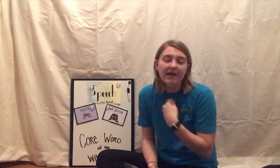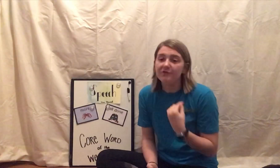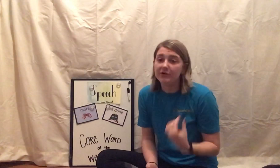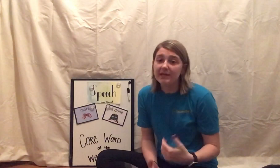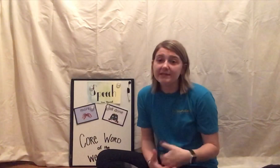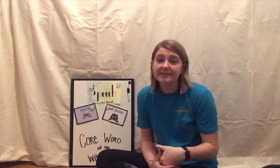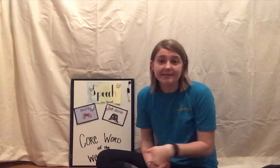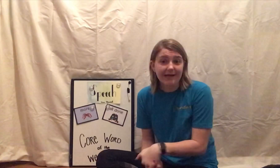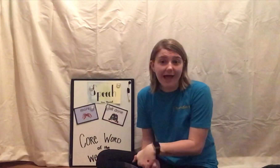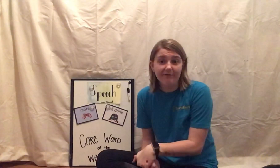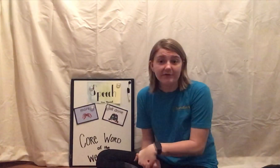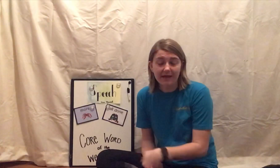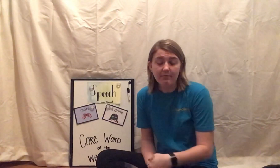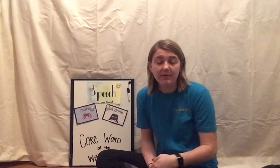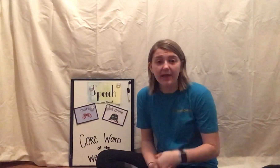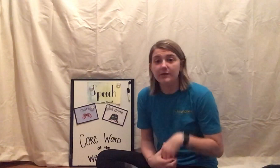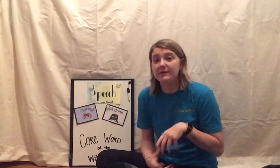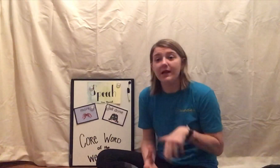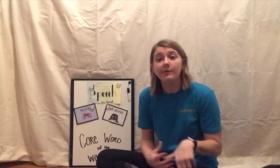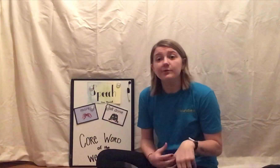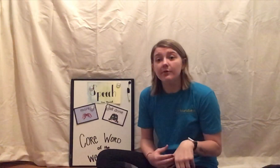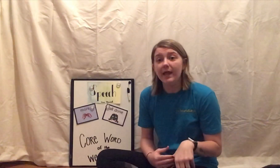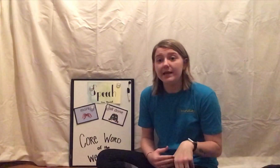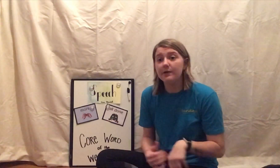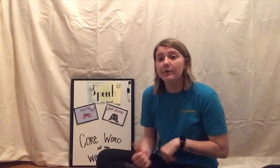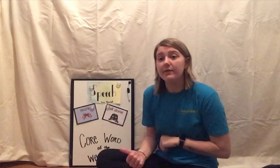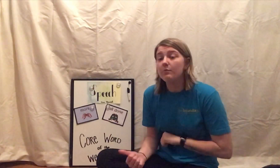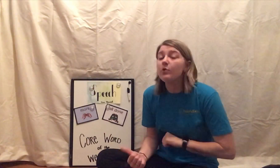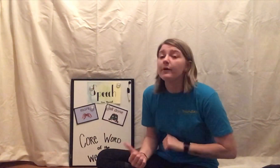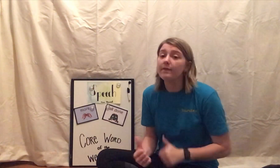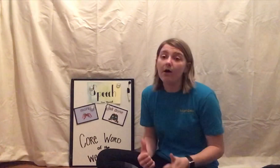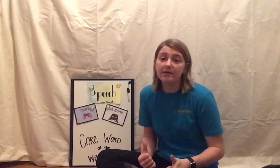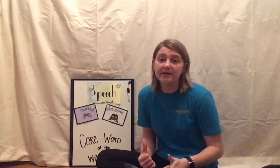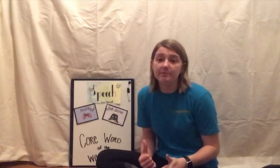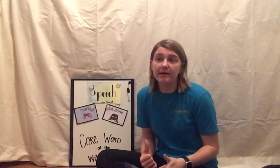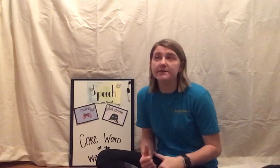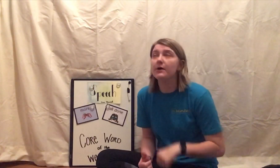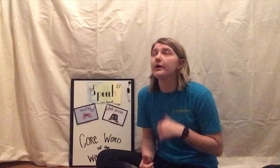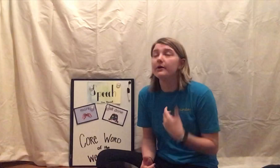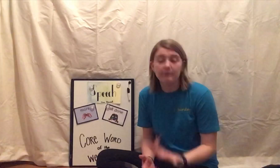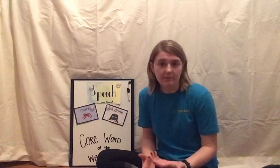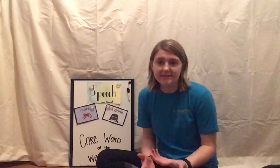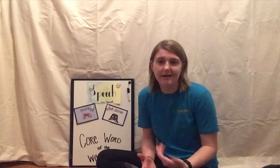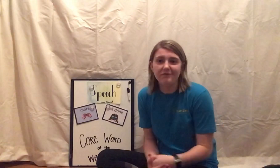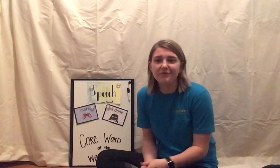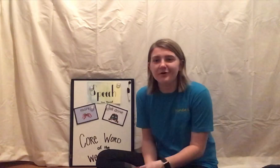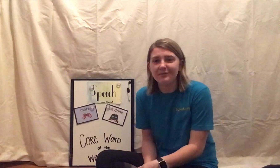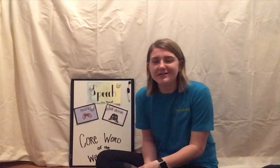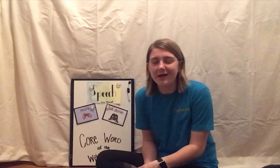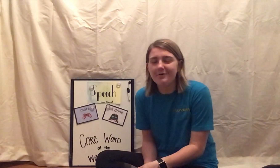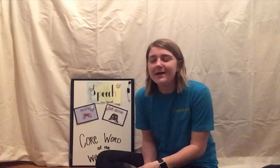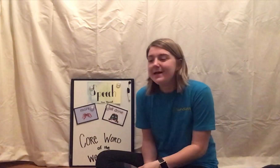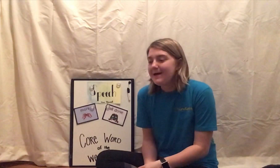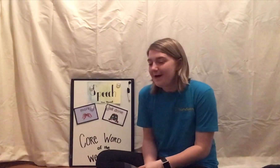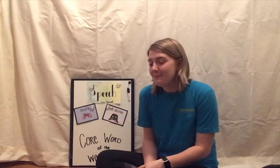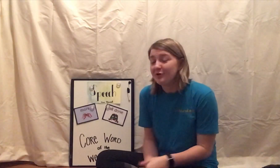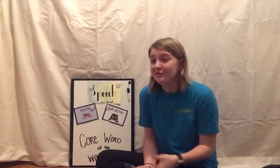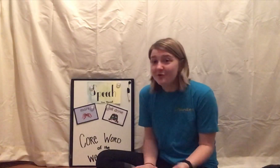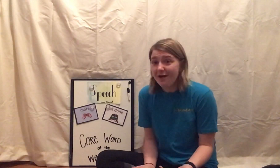your kid doesn't have a LAMP and you need help locating where the more and the all done buttons are, once again, feel free to reach out. Or if you have your